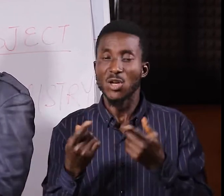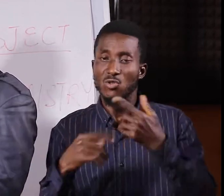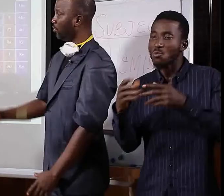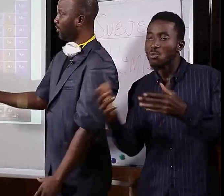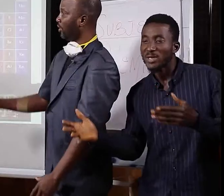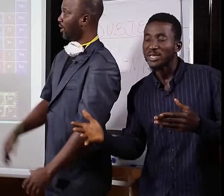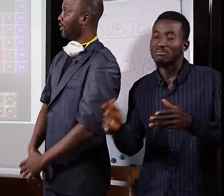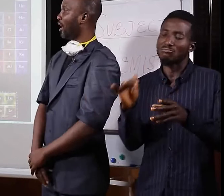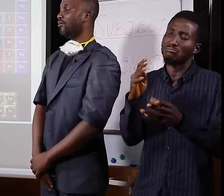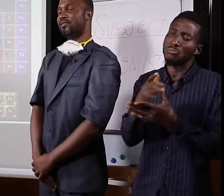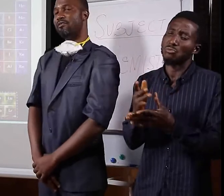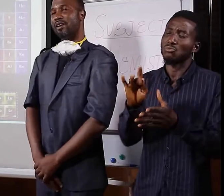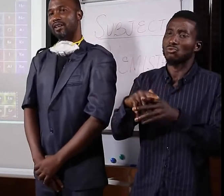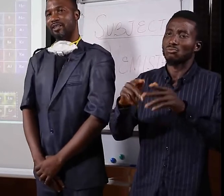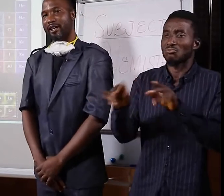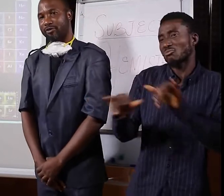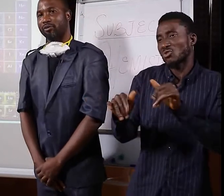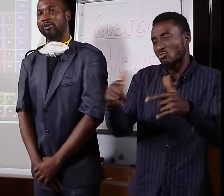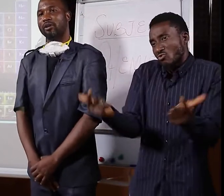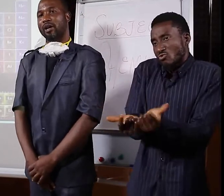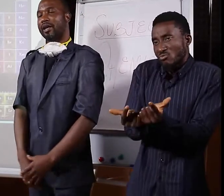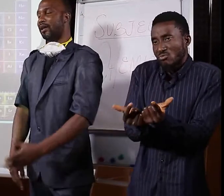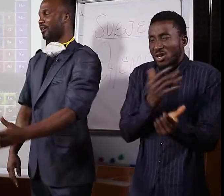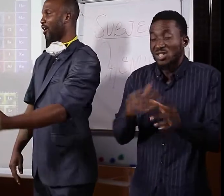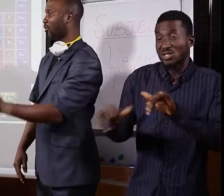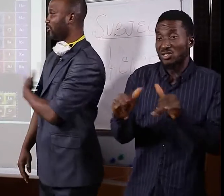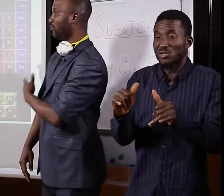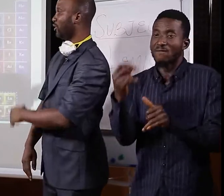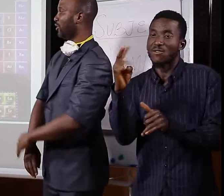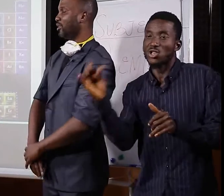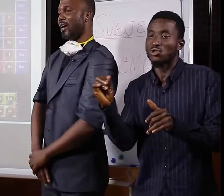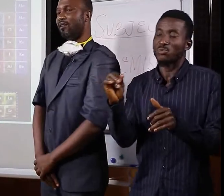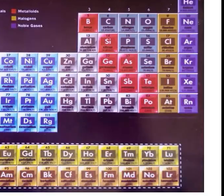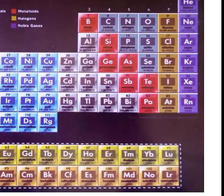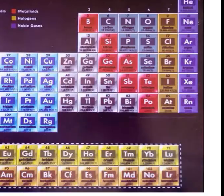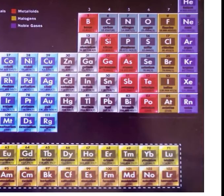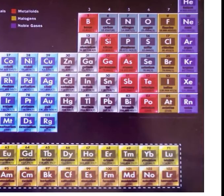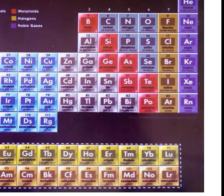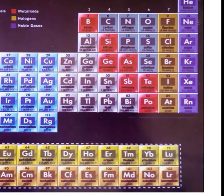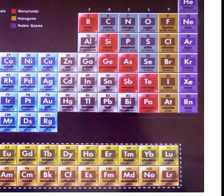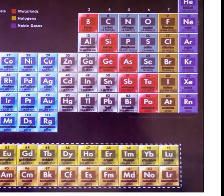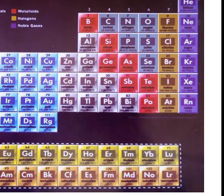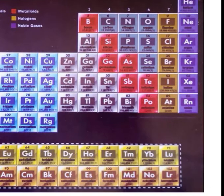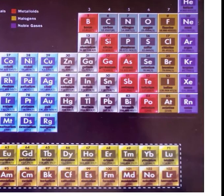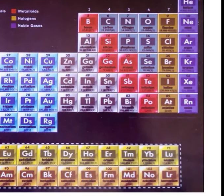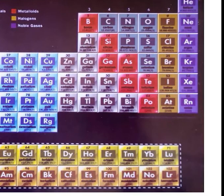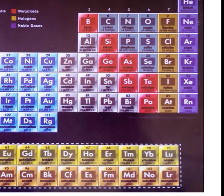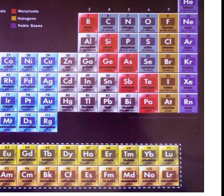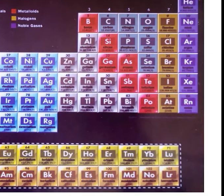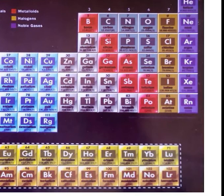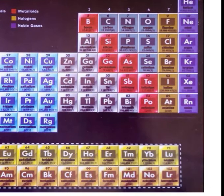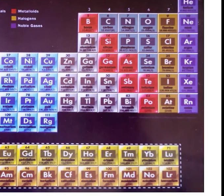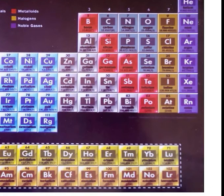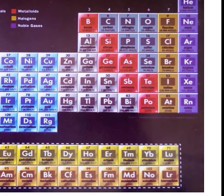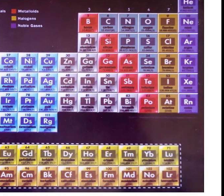to the same group, and they have the same valence electron. And like I said, across the period, they have the same number of shells. Today, we'll